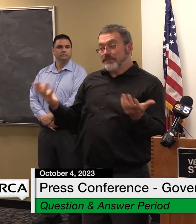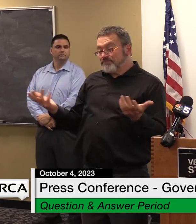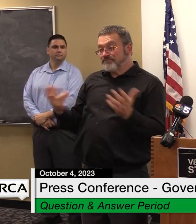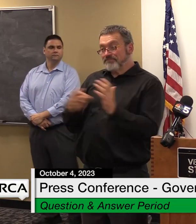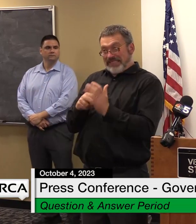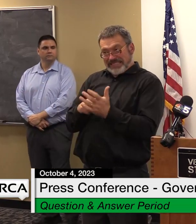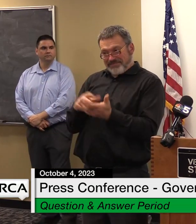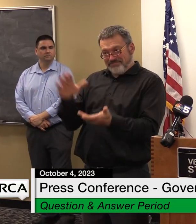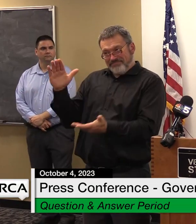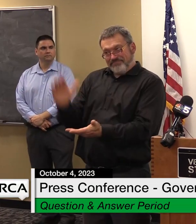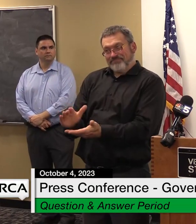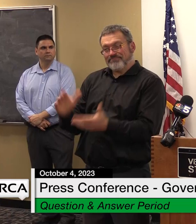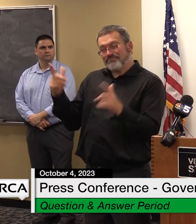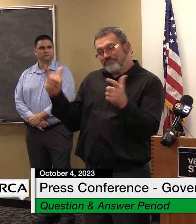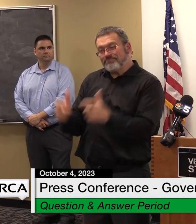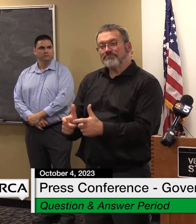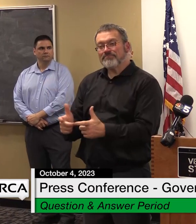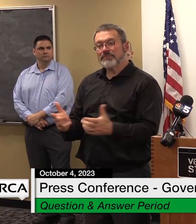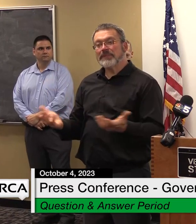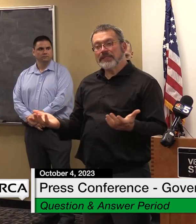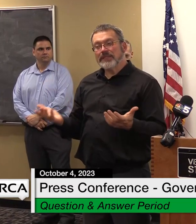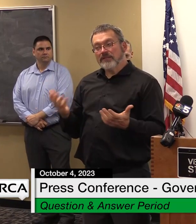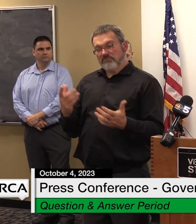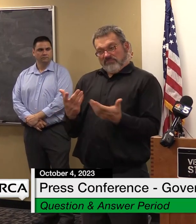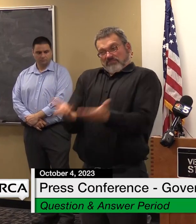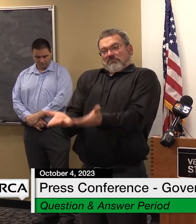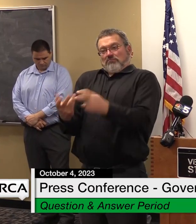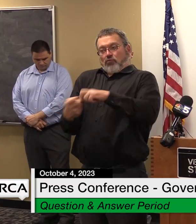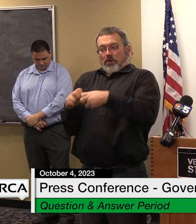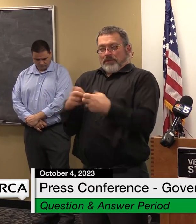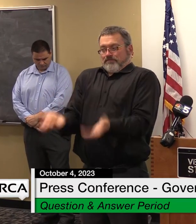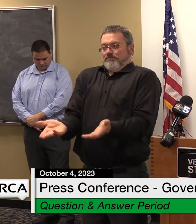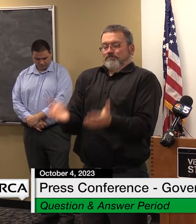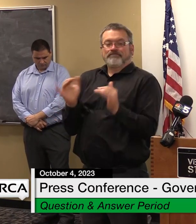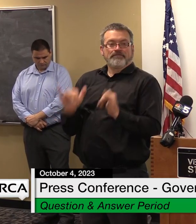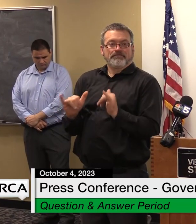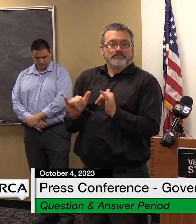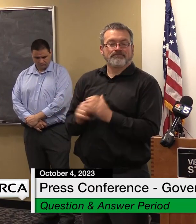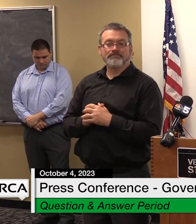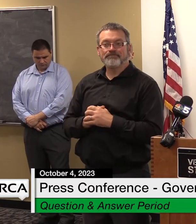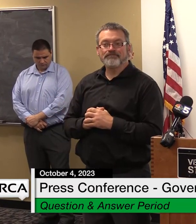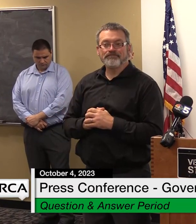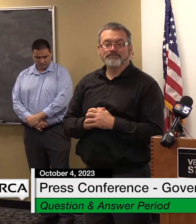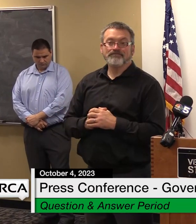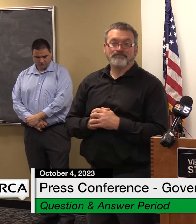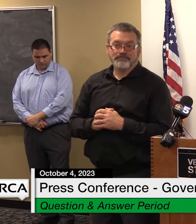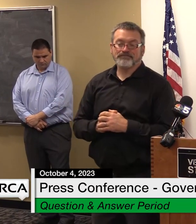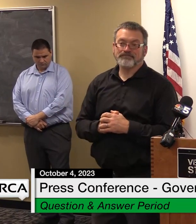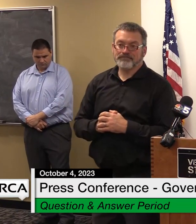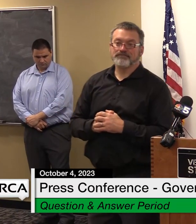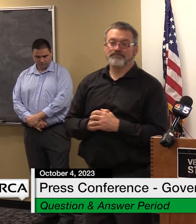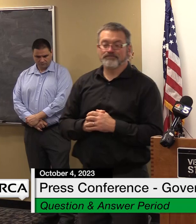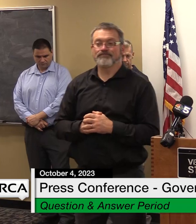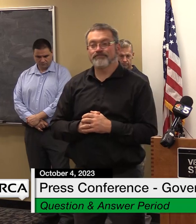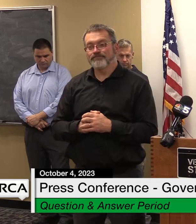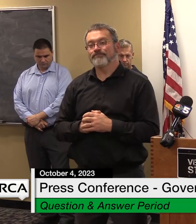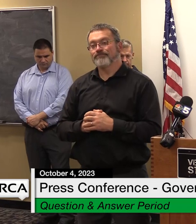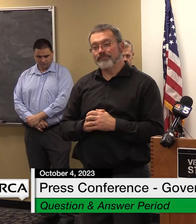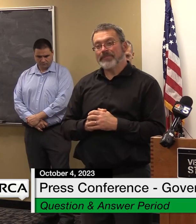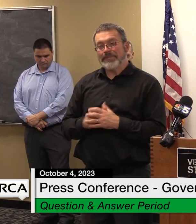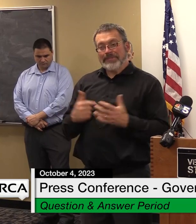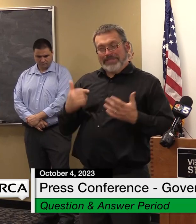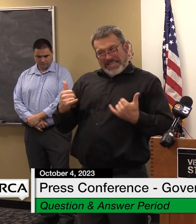so that's been their issue, and they just are trying to come to grips with being